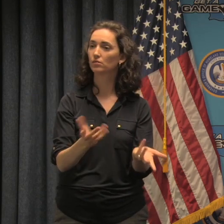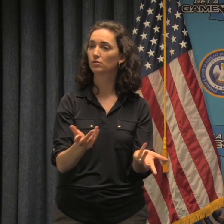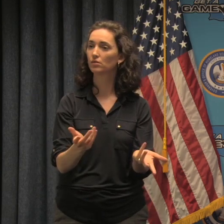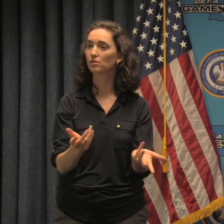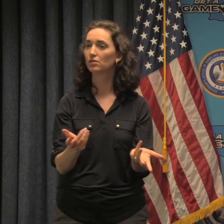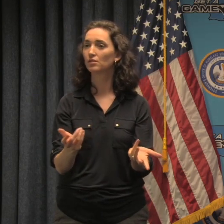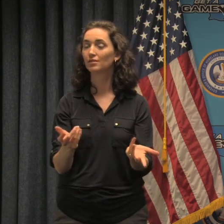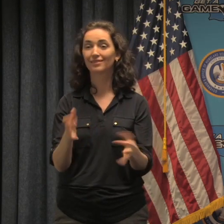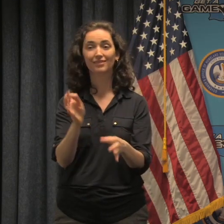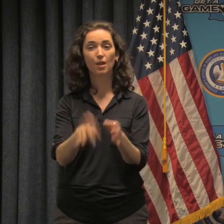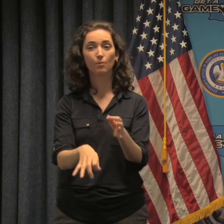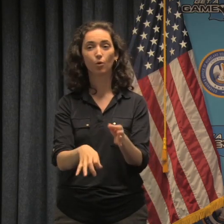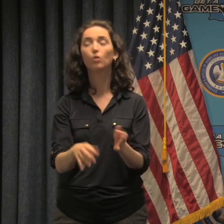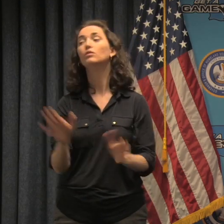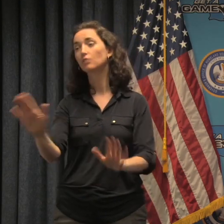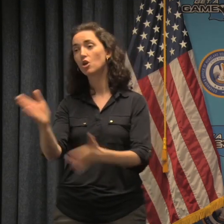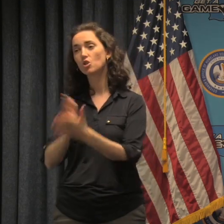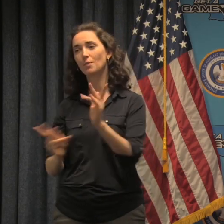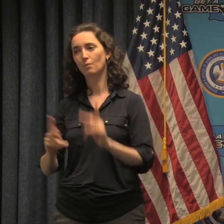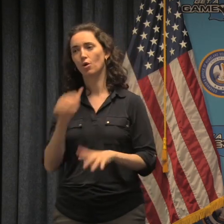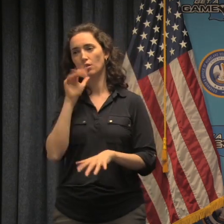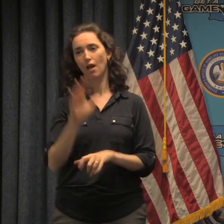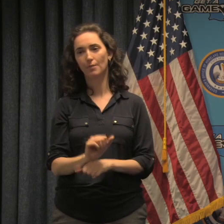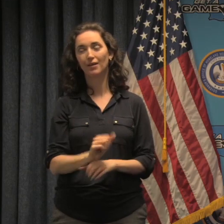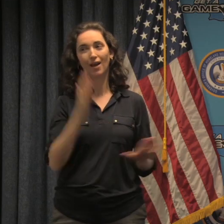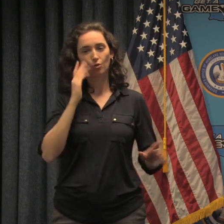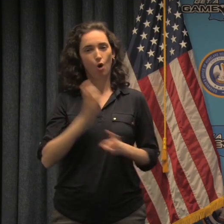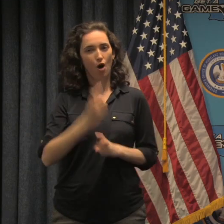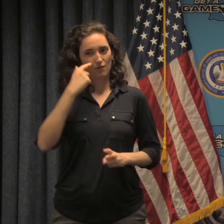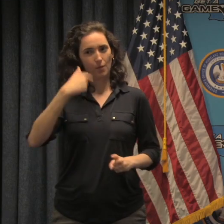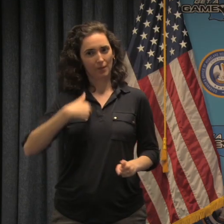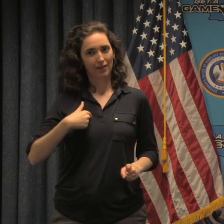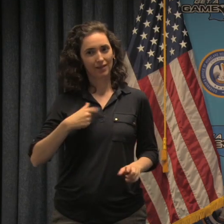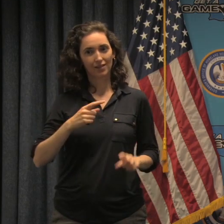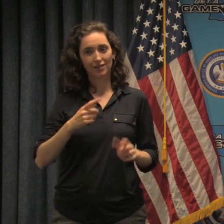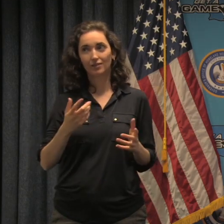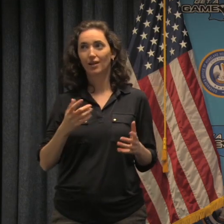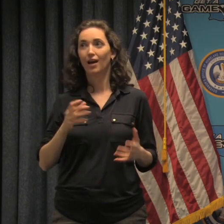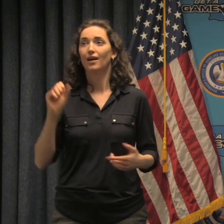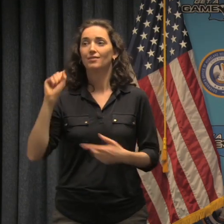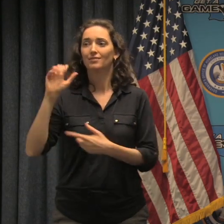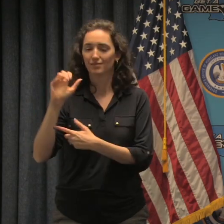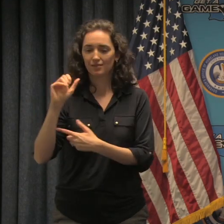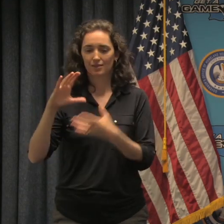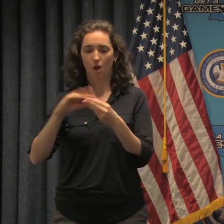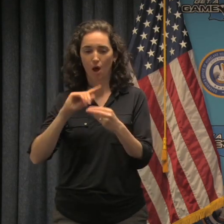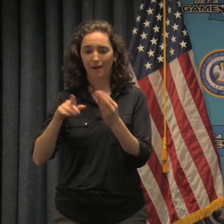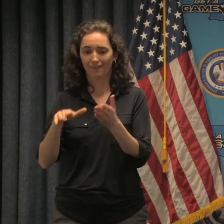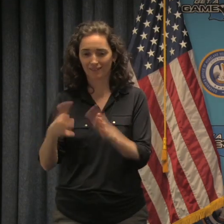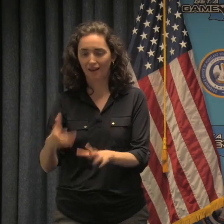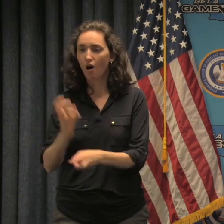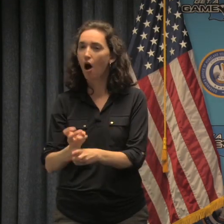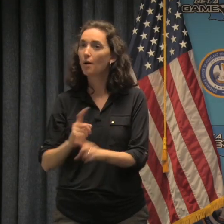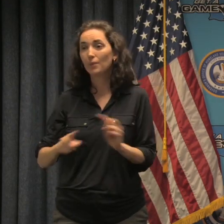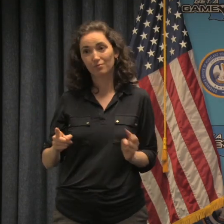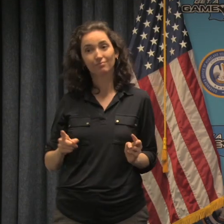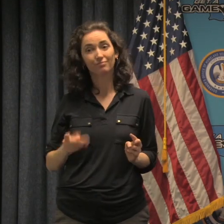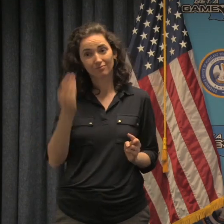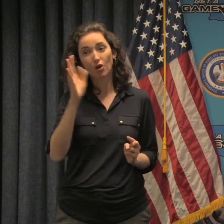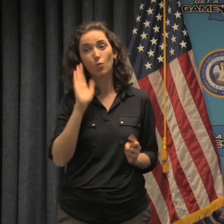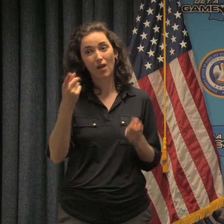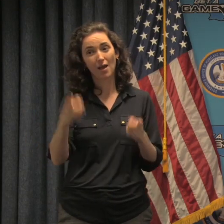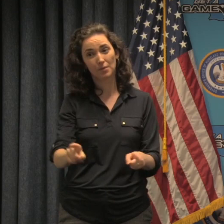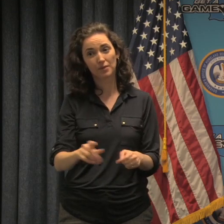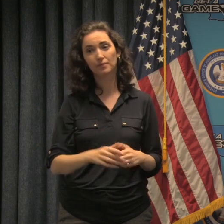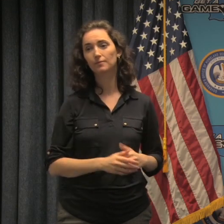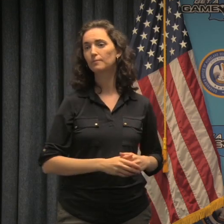aren't accustomed to it, and look, it's hard for me to even say it. But those are the facts of the matter. Yes, sir. What is